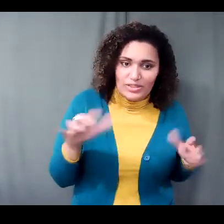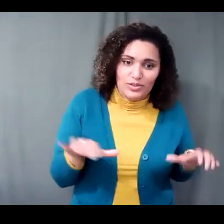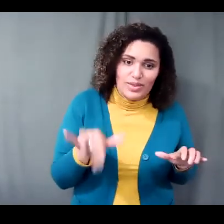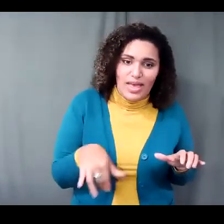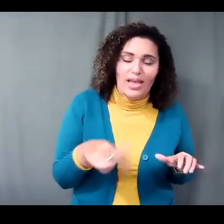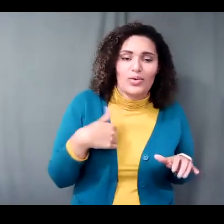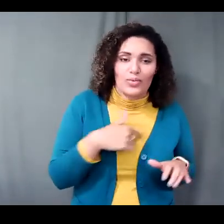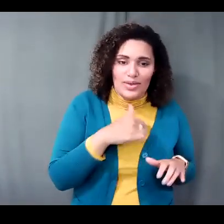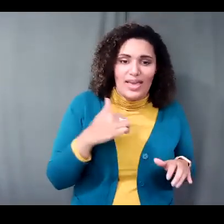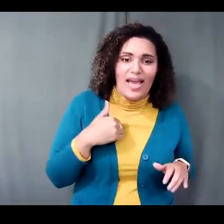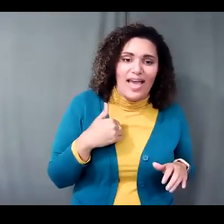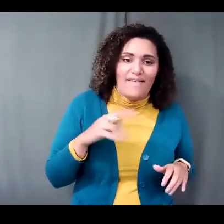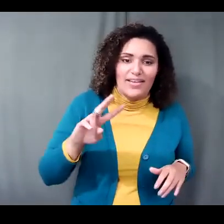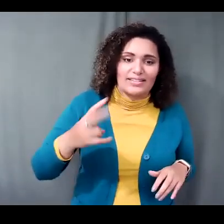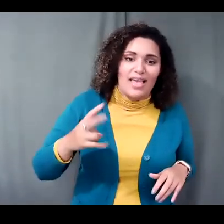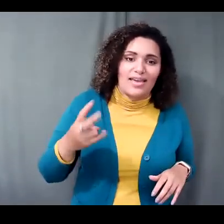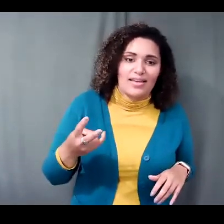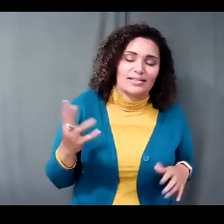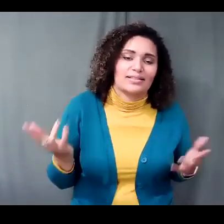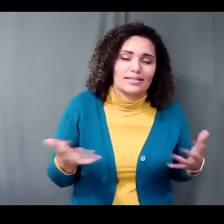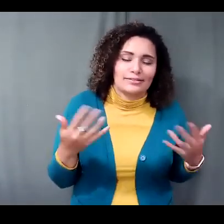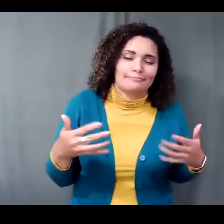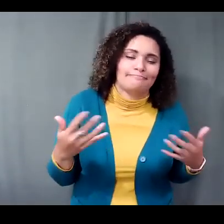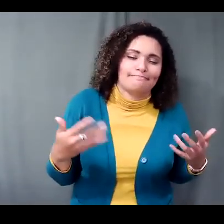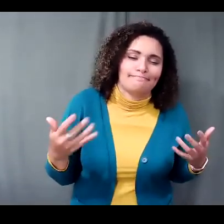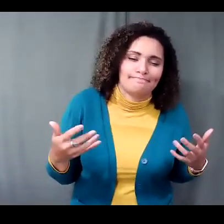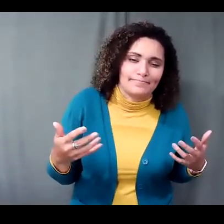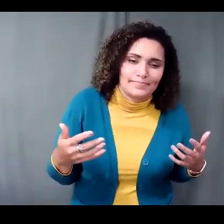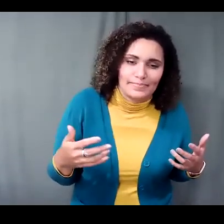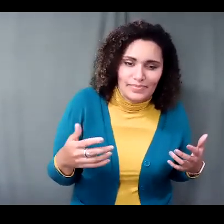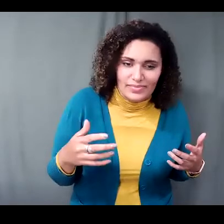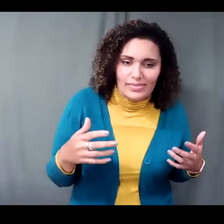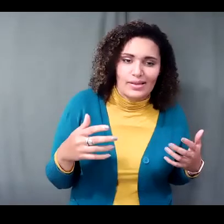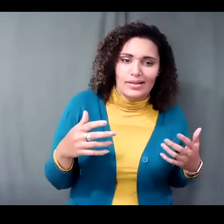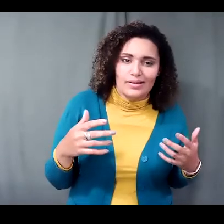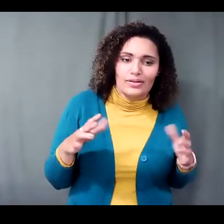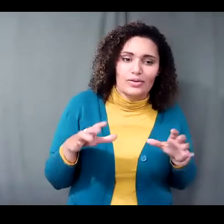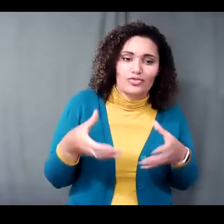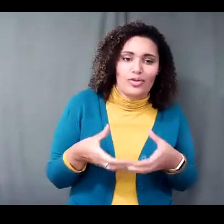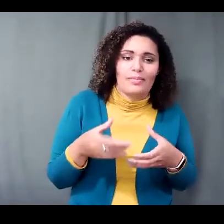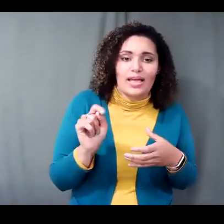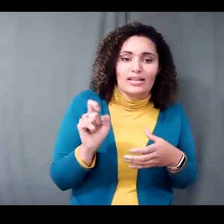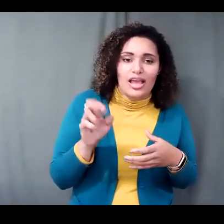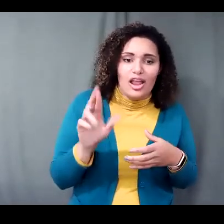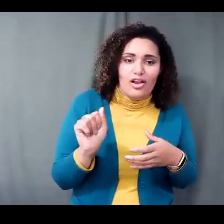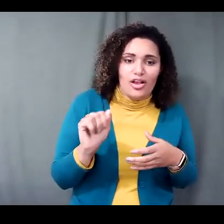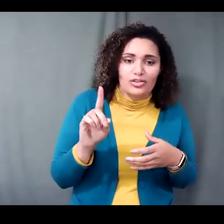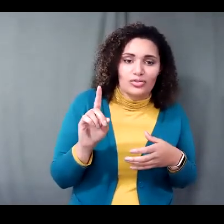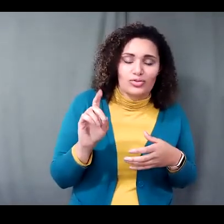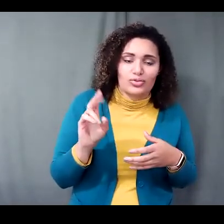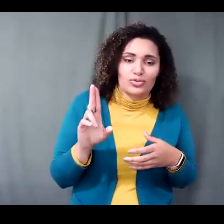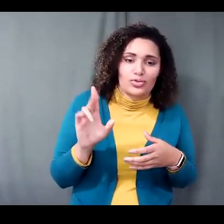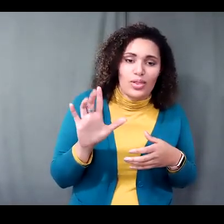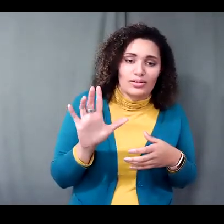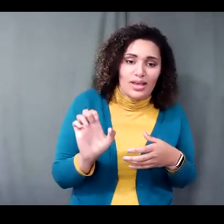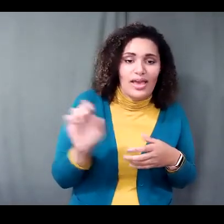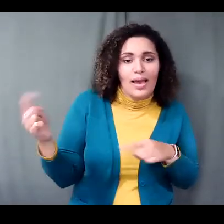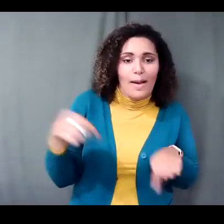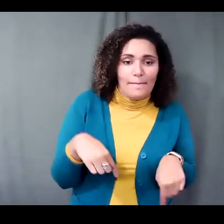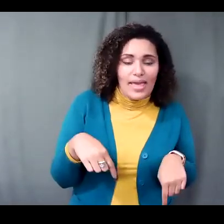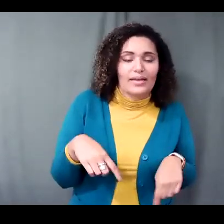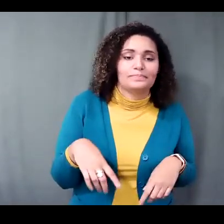just be aged for much, much longer. And I think you have to be aged at least 10 years to become a tawny port. I think that's the first, like to be officially called a tawny